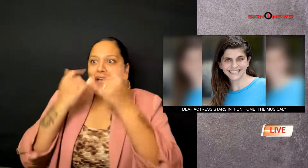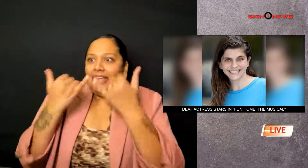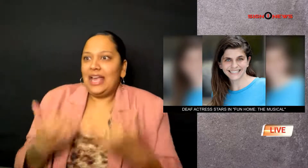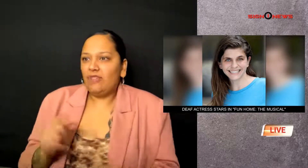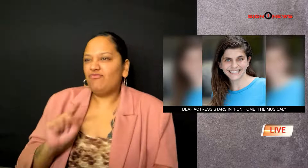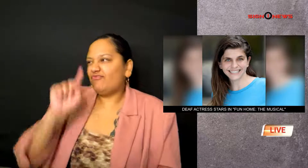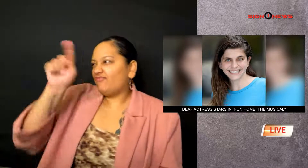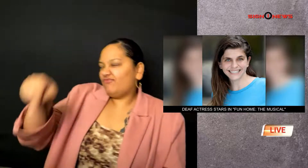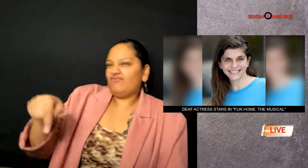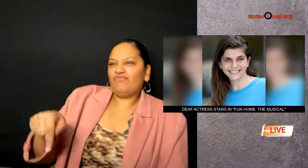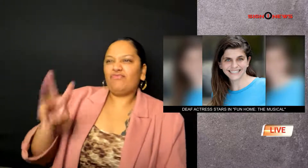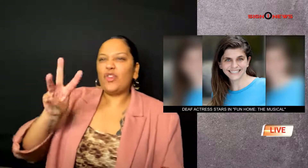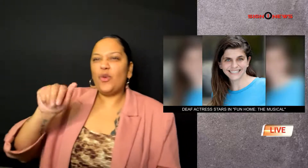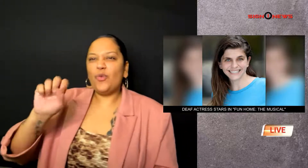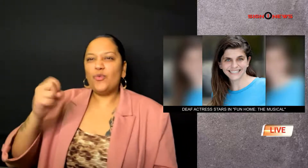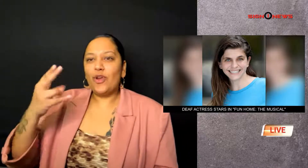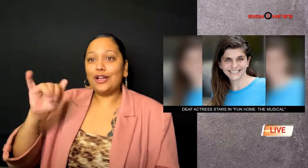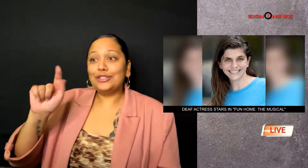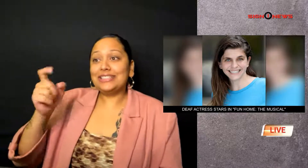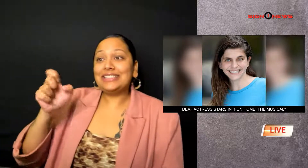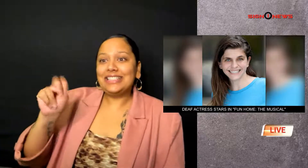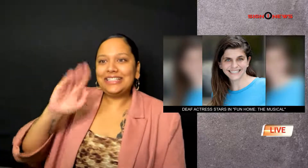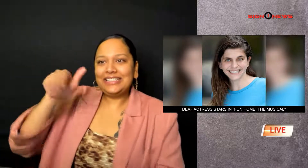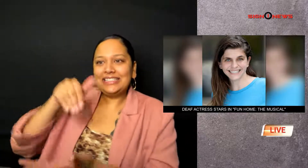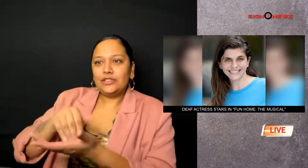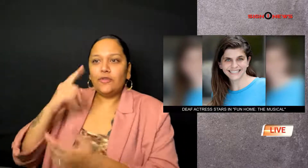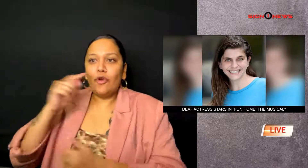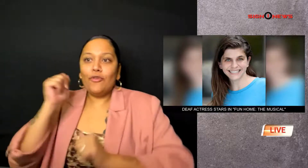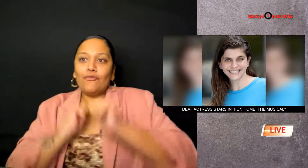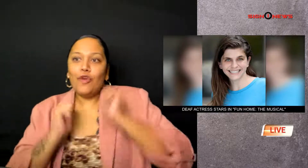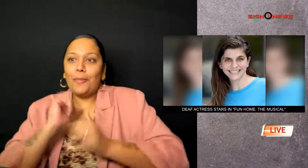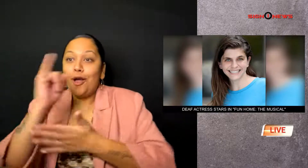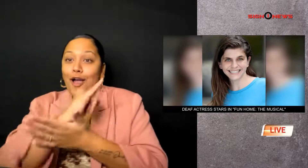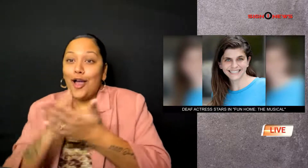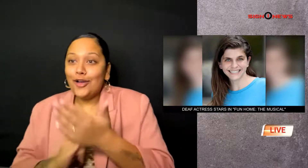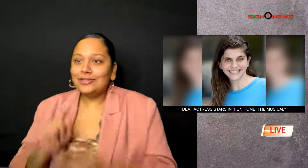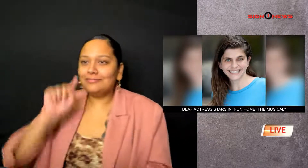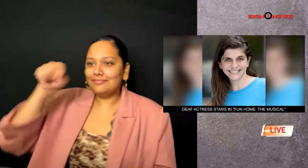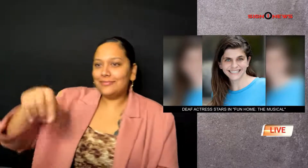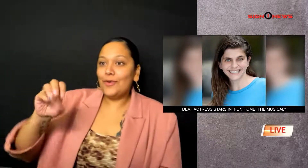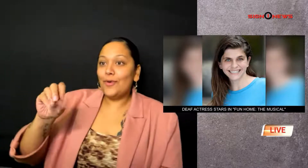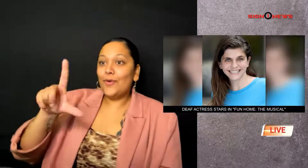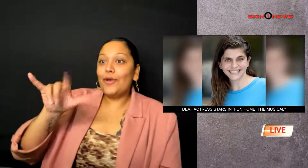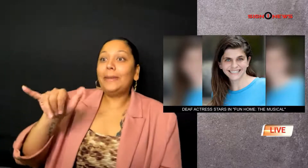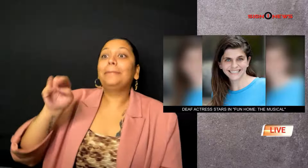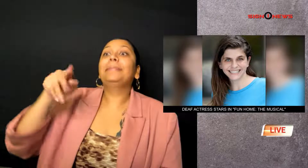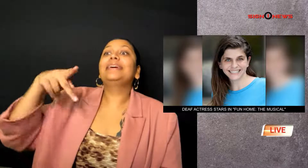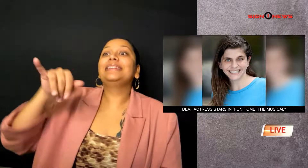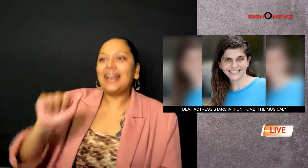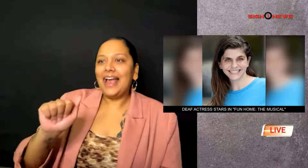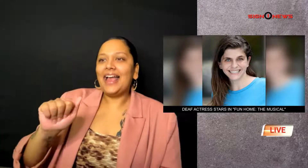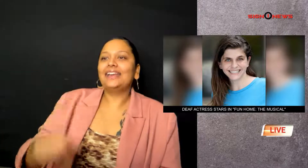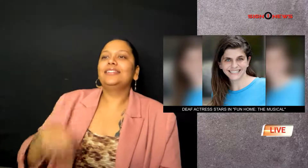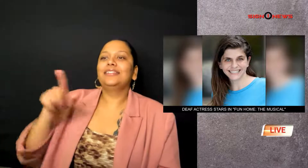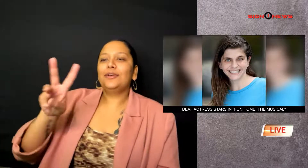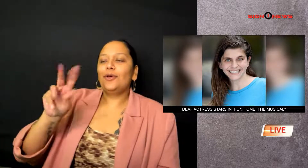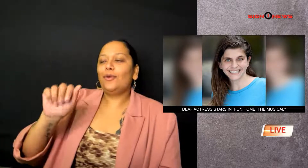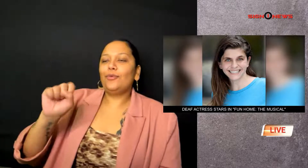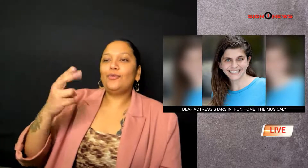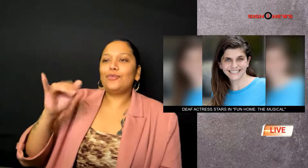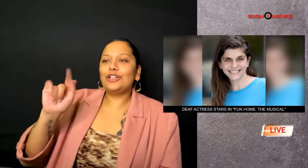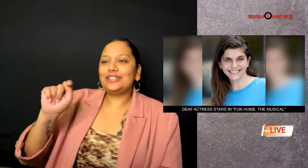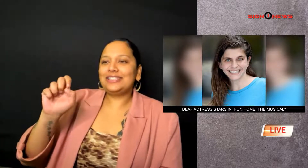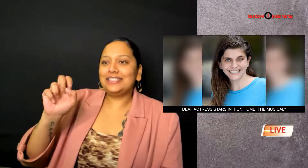be on stage right about now at the Washington Center for the Performing Arts in Olympia,